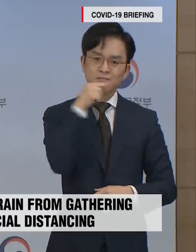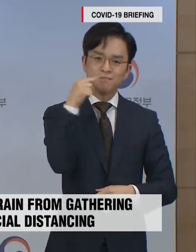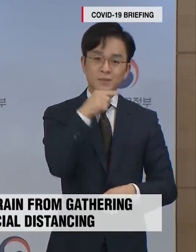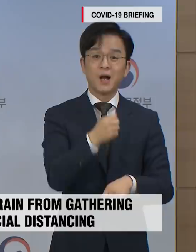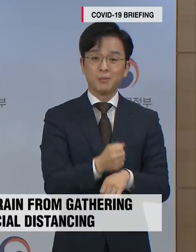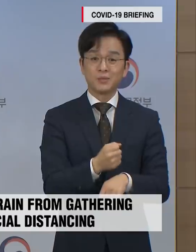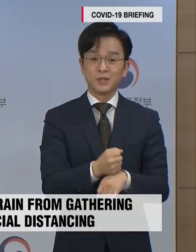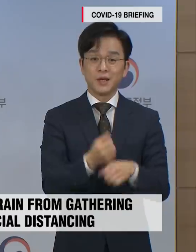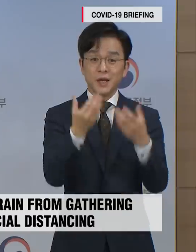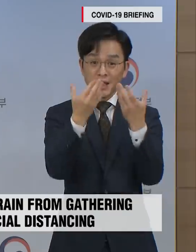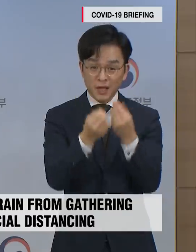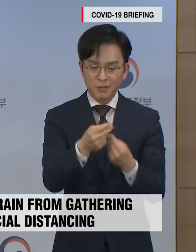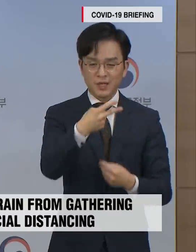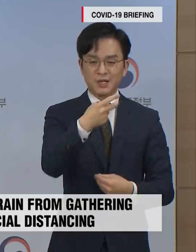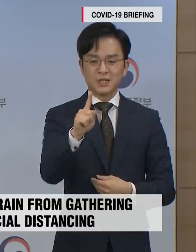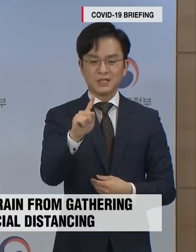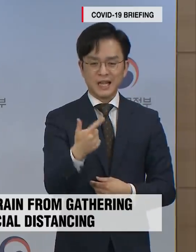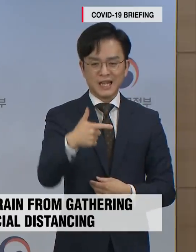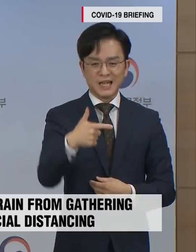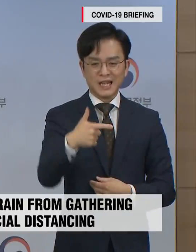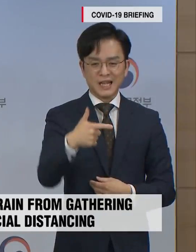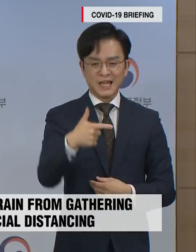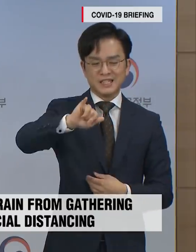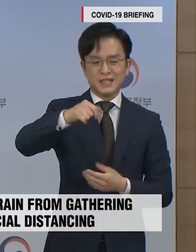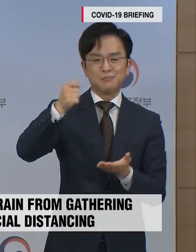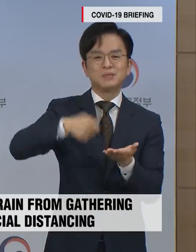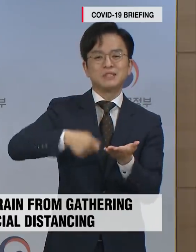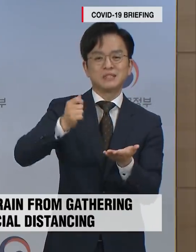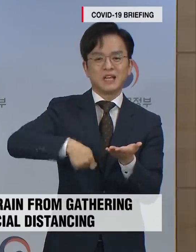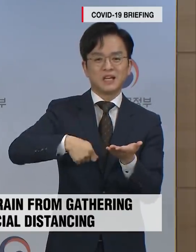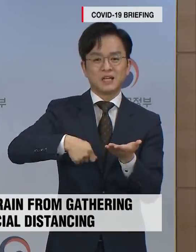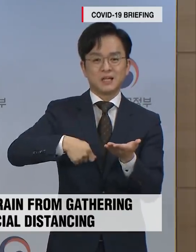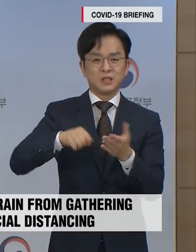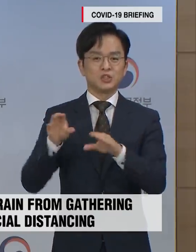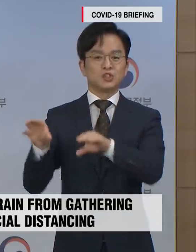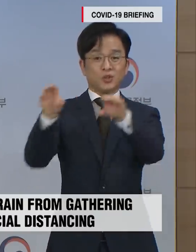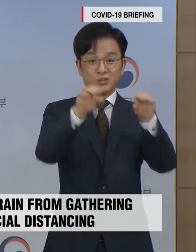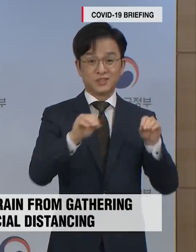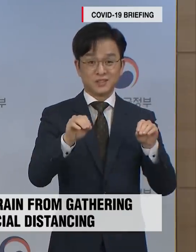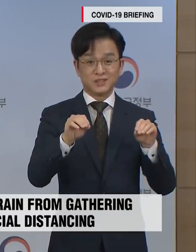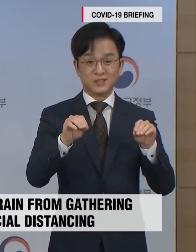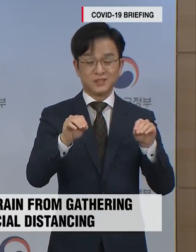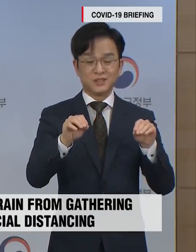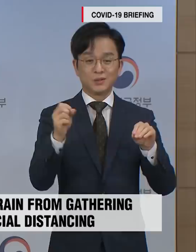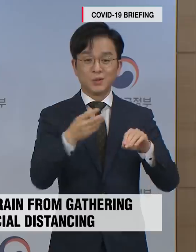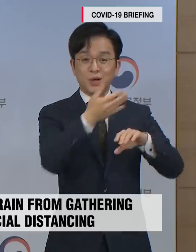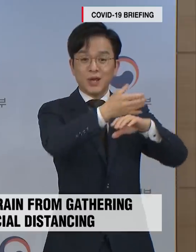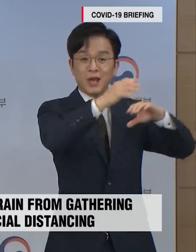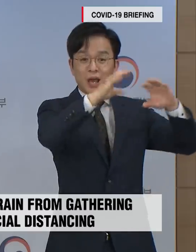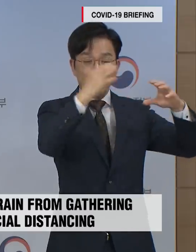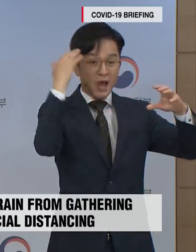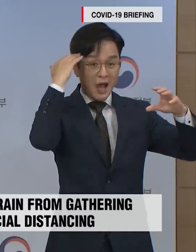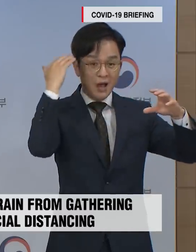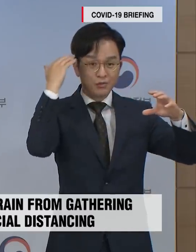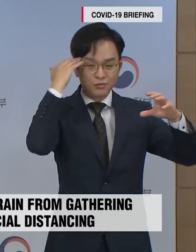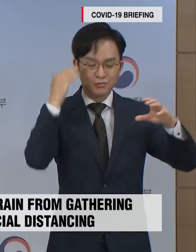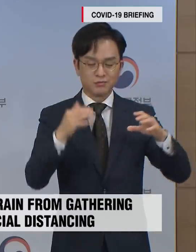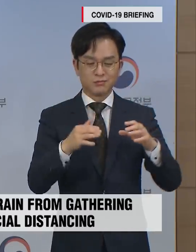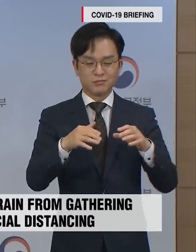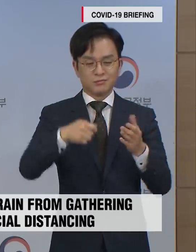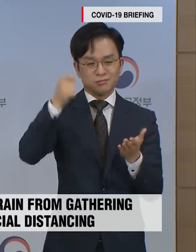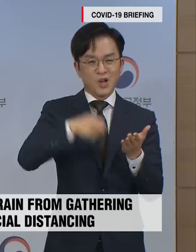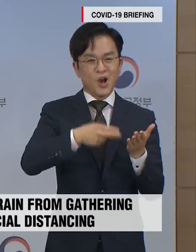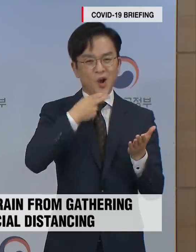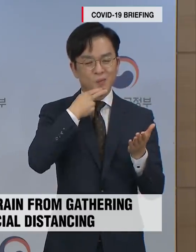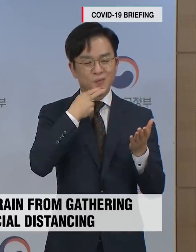coming in to Korea and for the Korean nationals coming into Korea from abroad as well. So we are going to